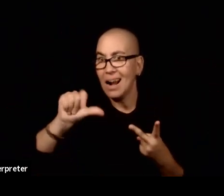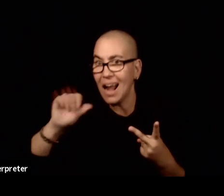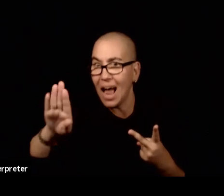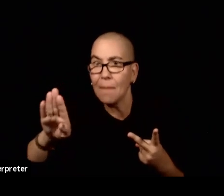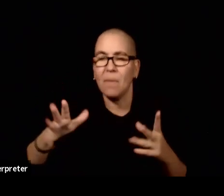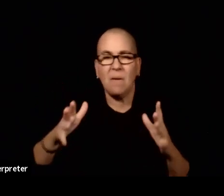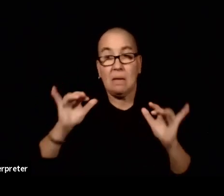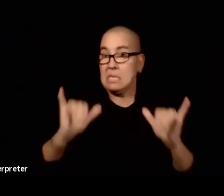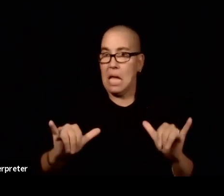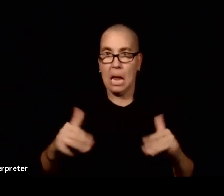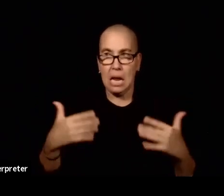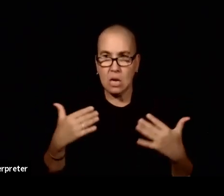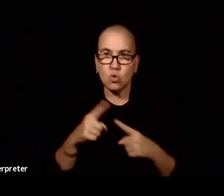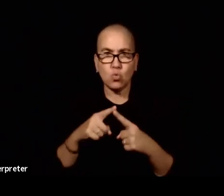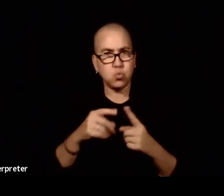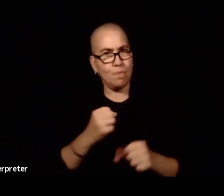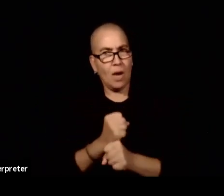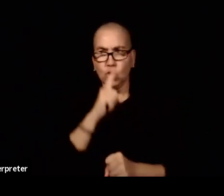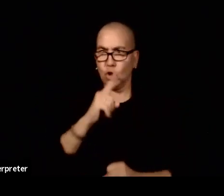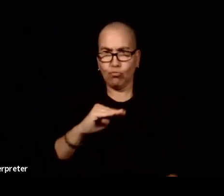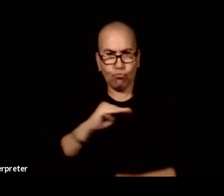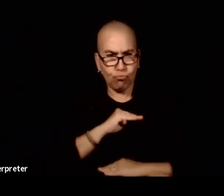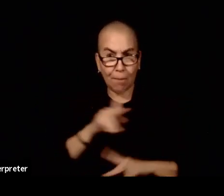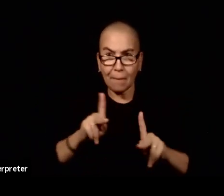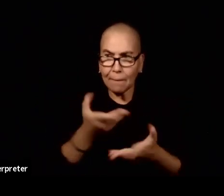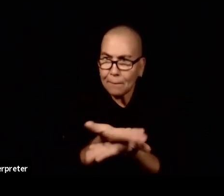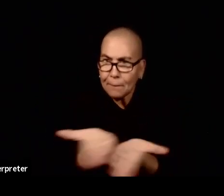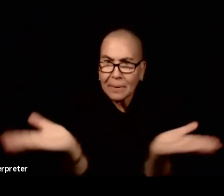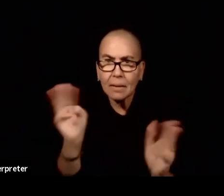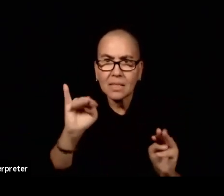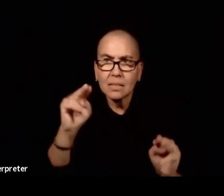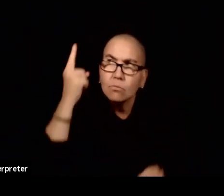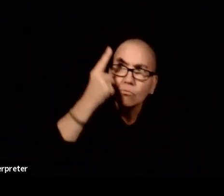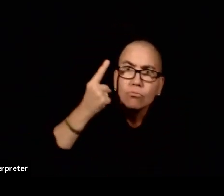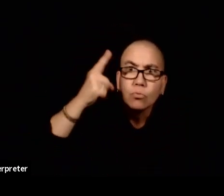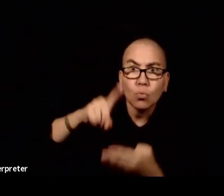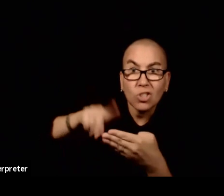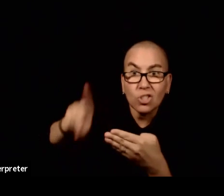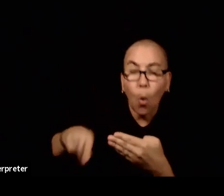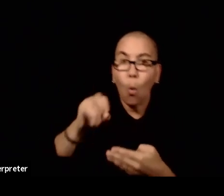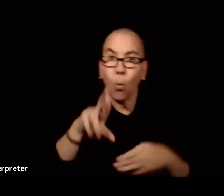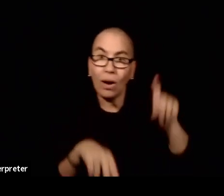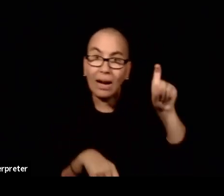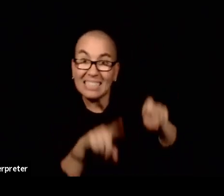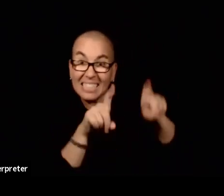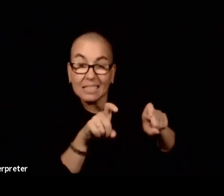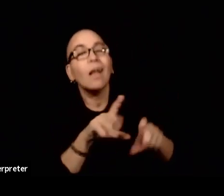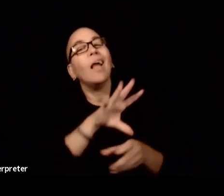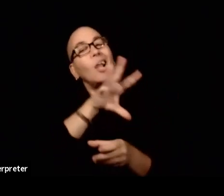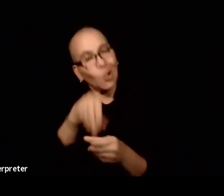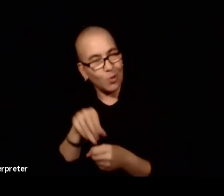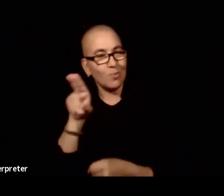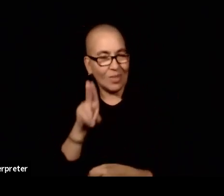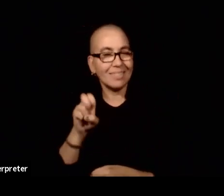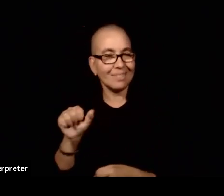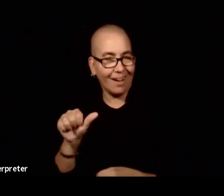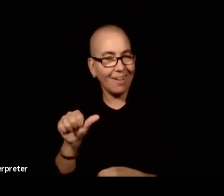of Minnesota and the country at large as well. In addition to that, we have really been focused